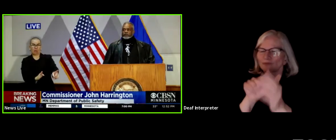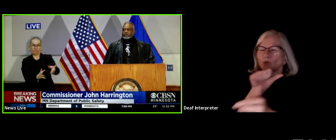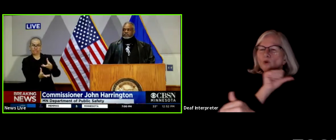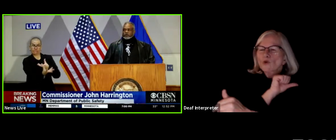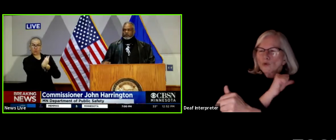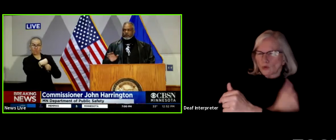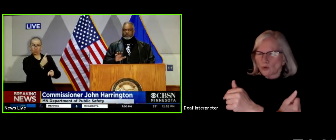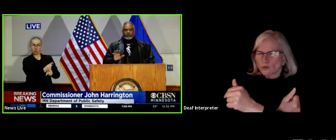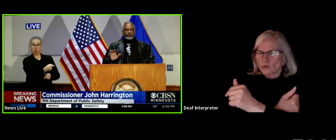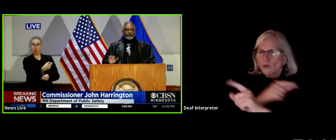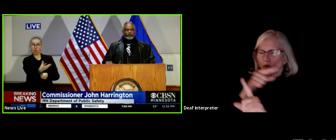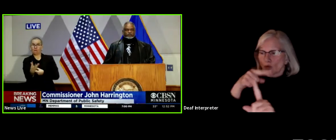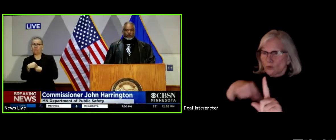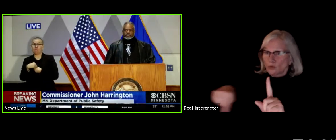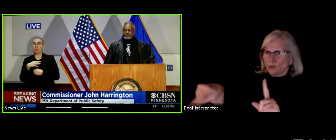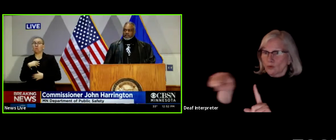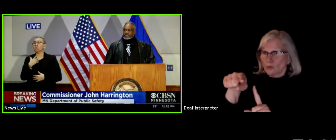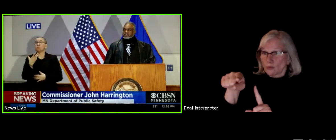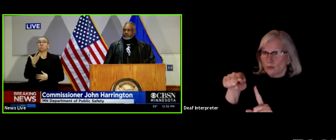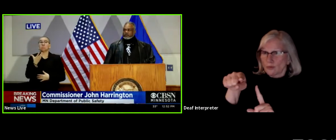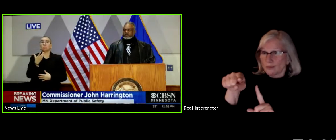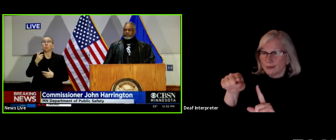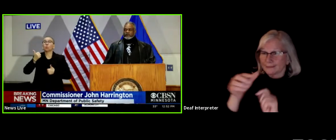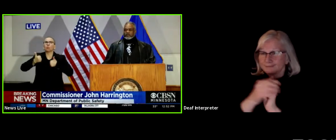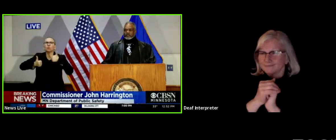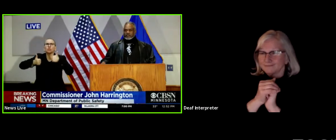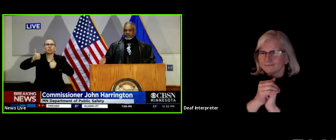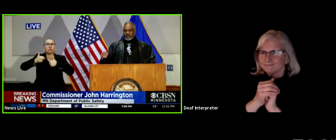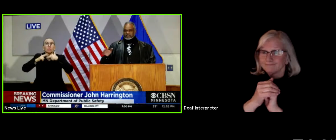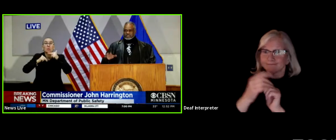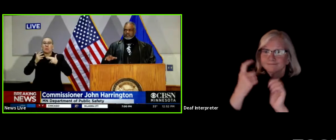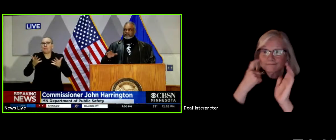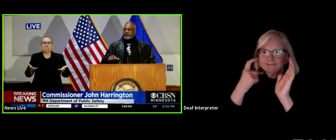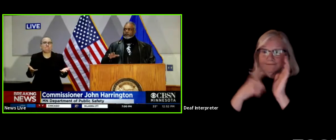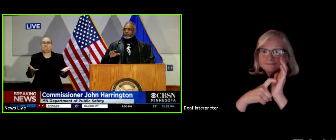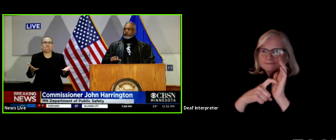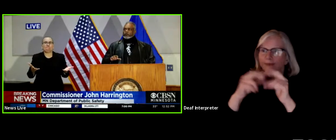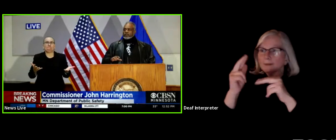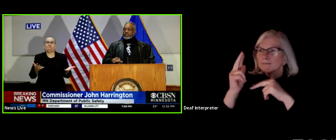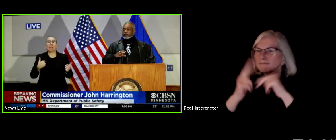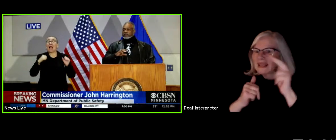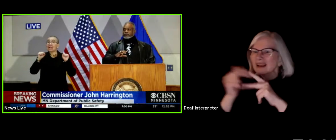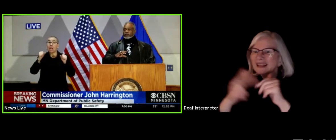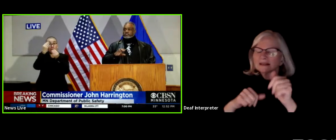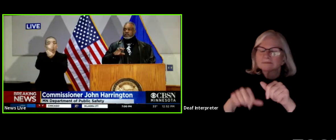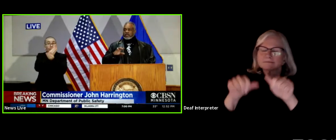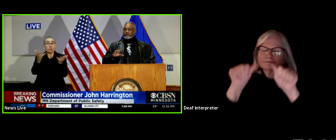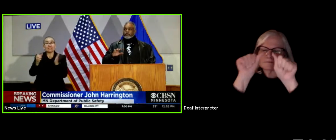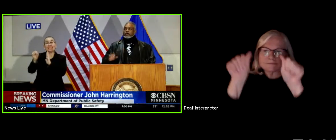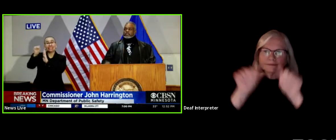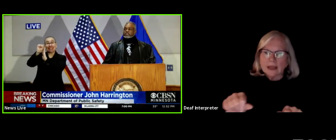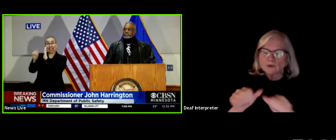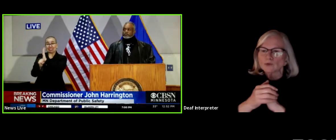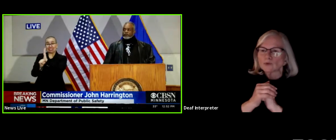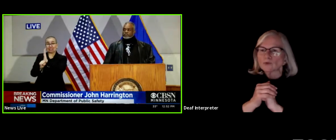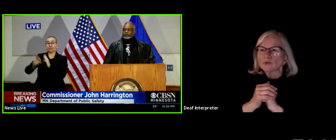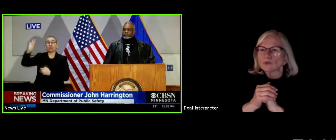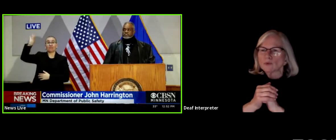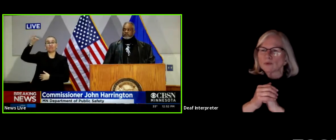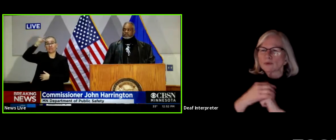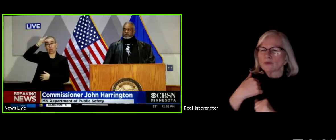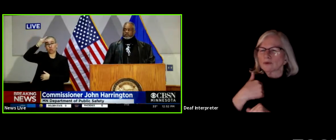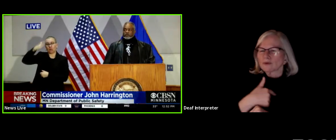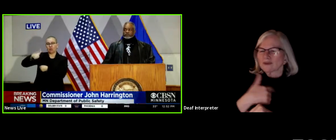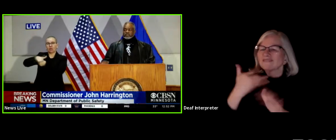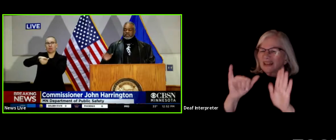which buildings or which ones, but I can tell you that both state, federal, local, and county authorities have brought in additional